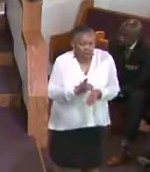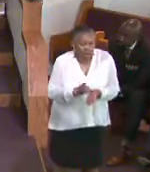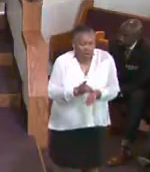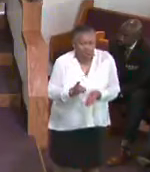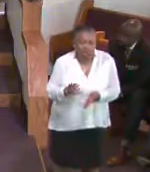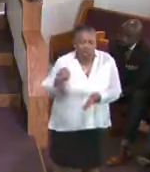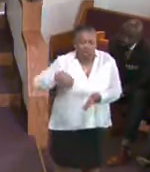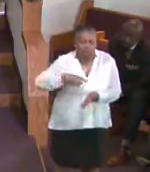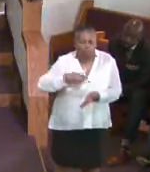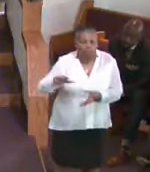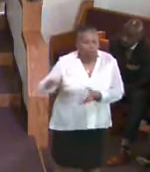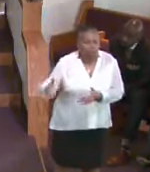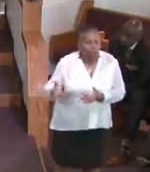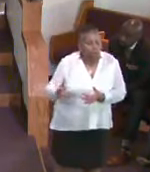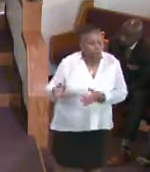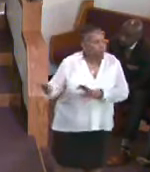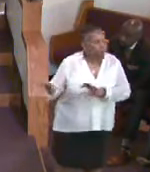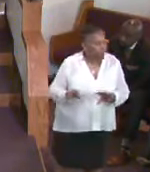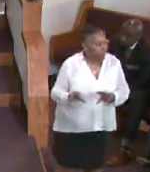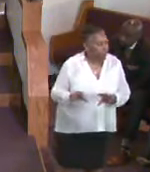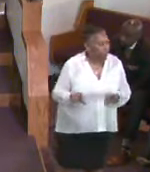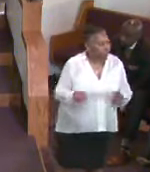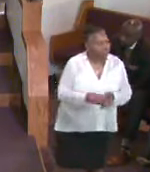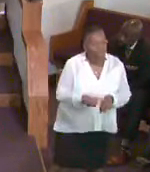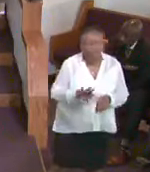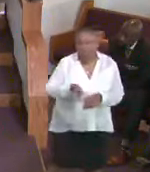do, they support their own.